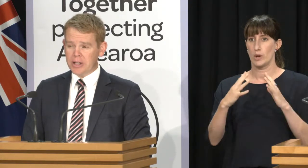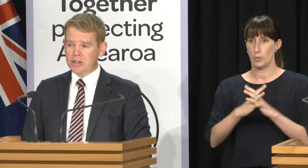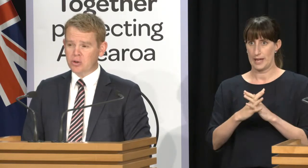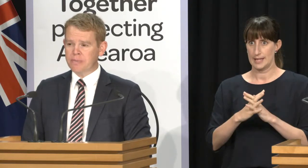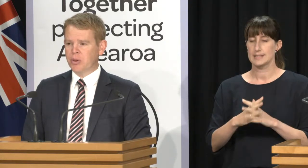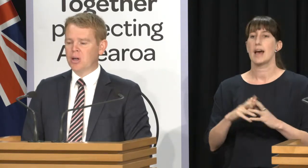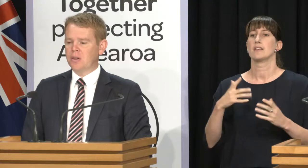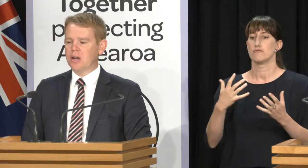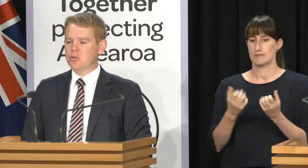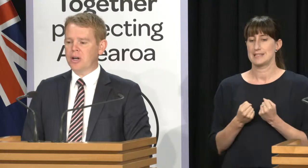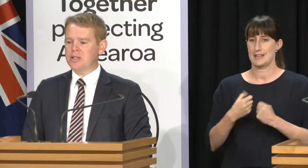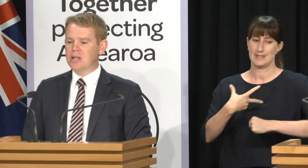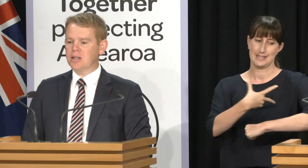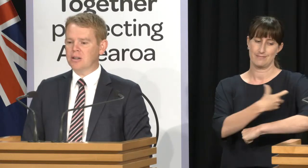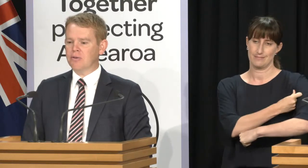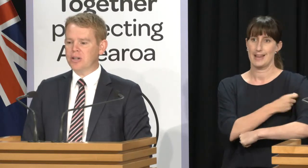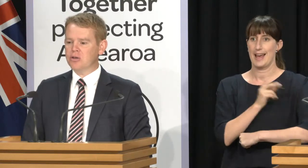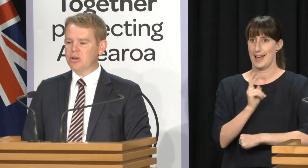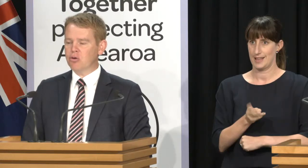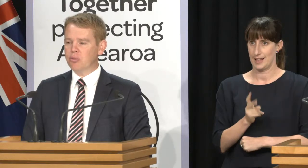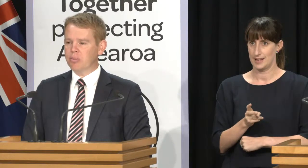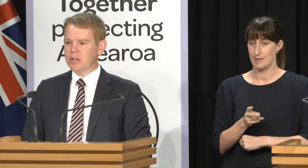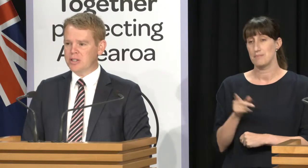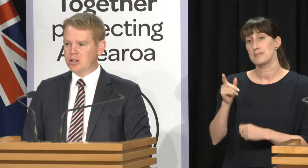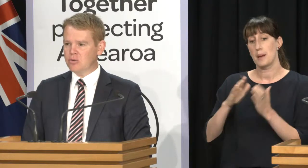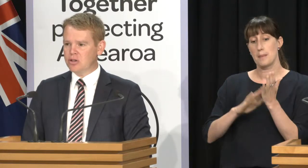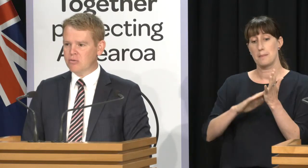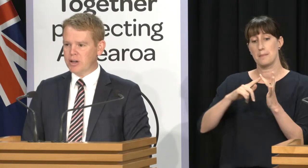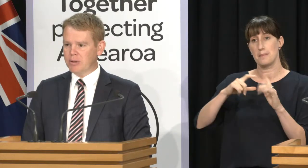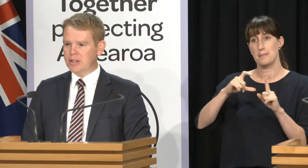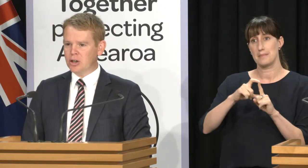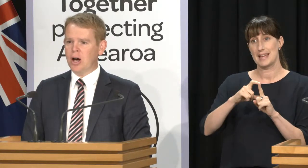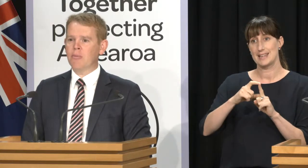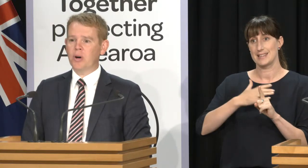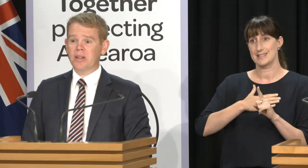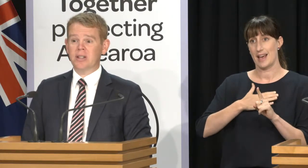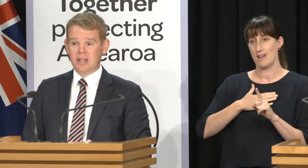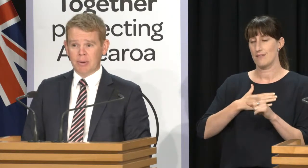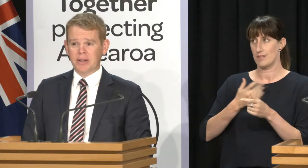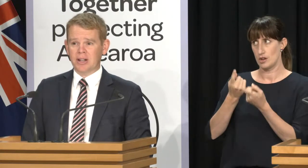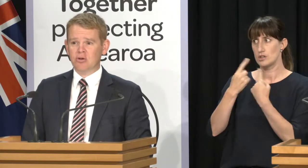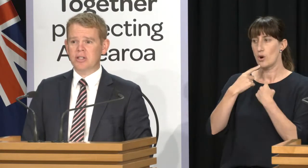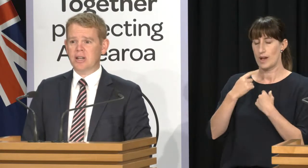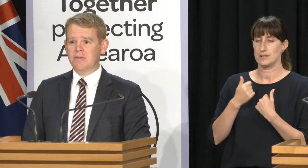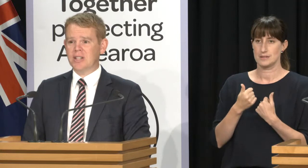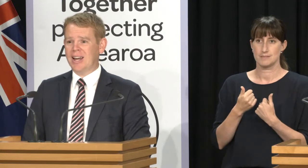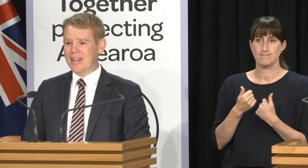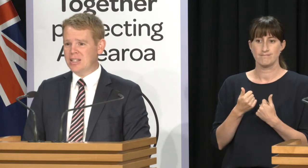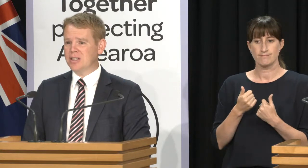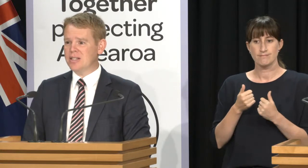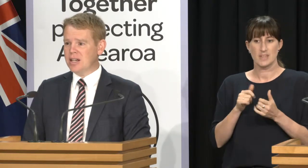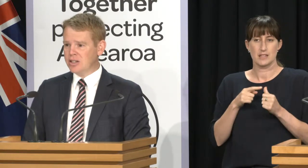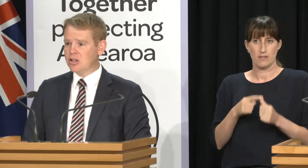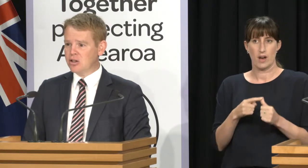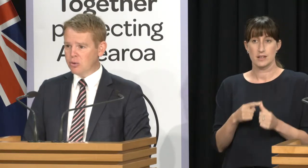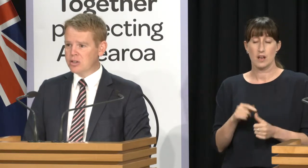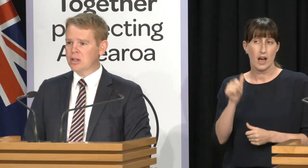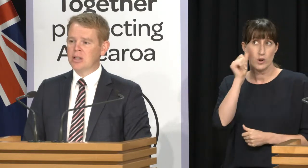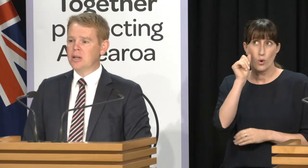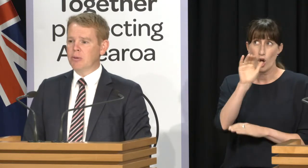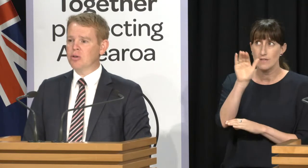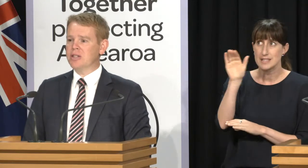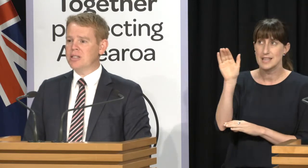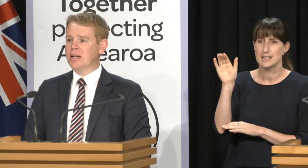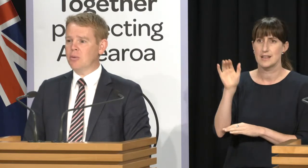approval is based on. That's what our technical advisory group continues to recommend. I am aware that in some other countries they've delayed the second